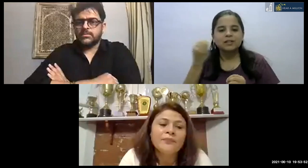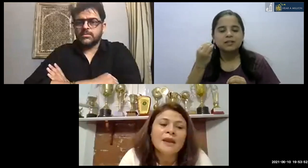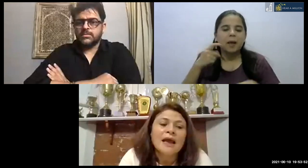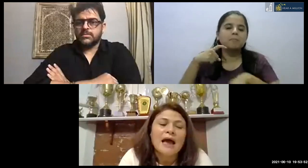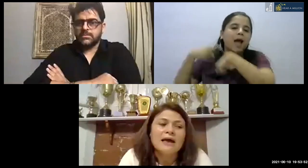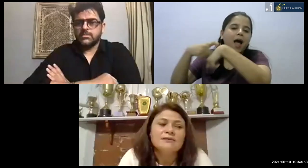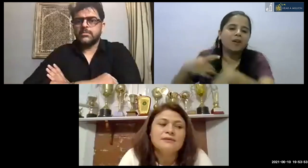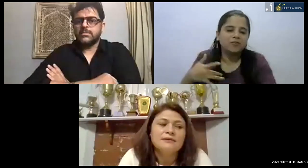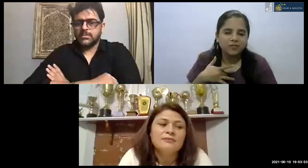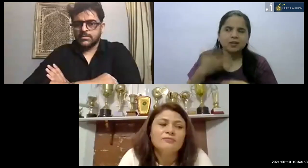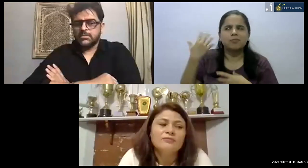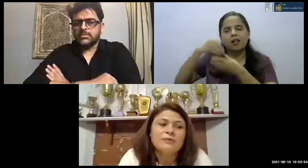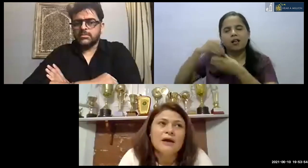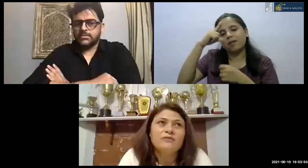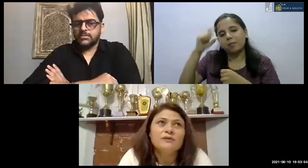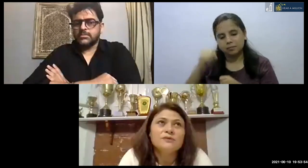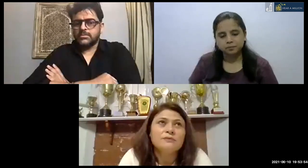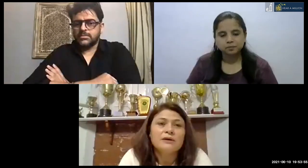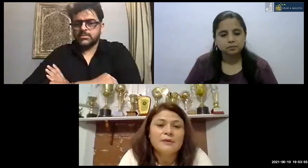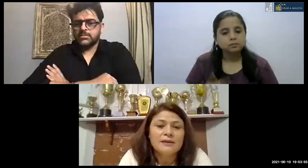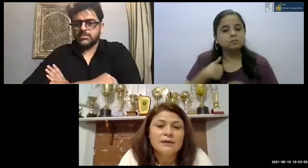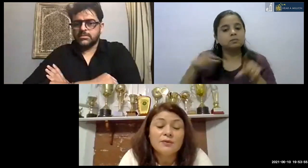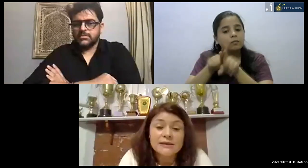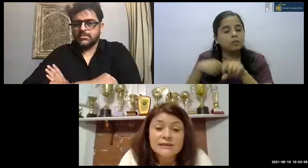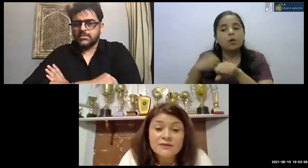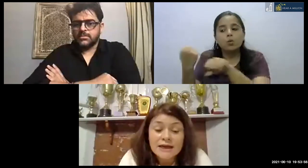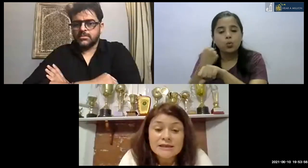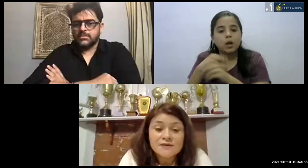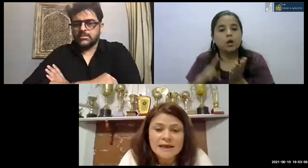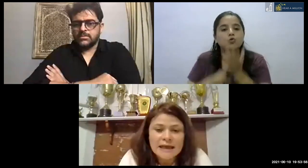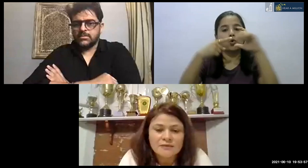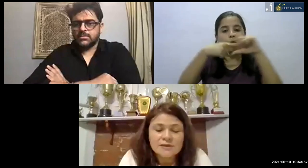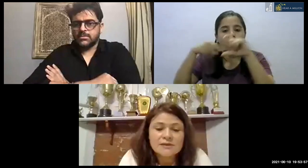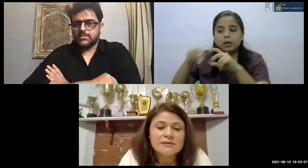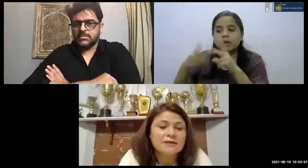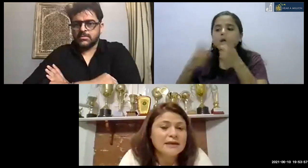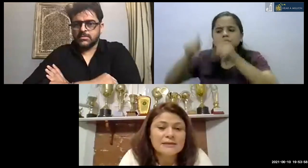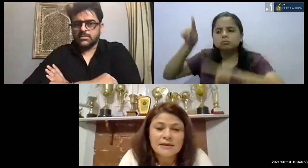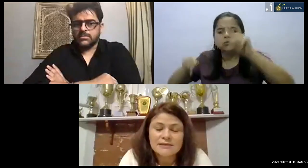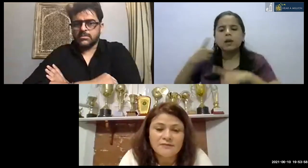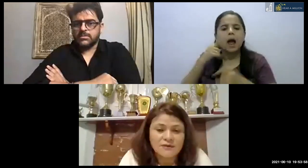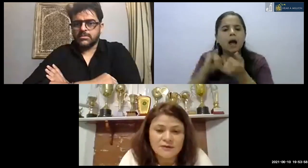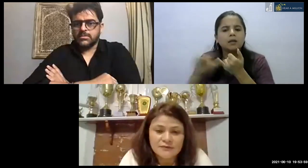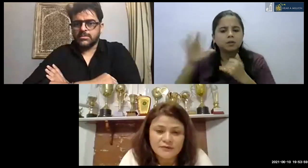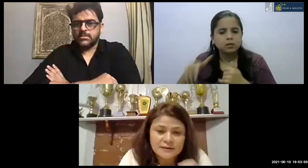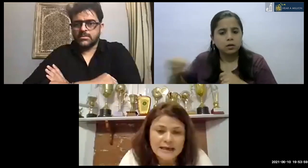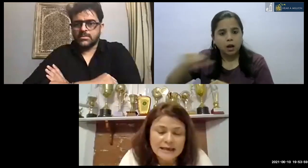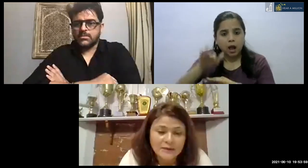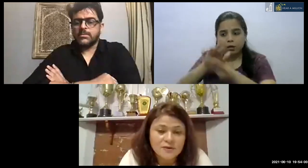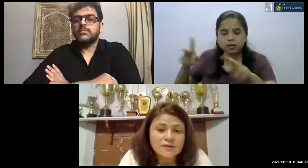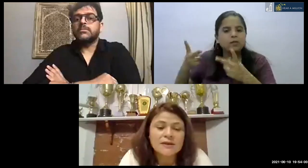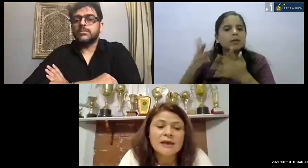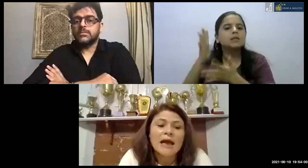also. And I've also worked with the Northeast variety of sign languages. Here, the 8 states have different